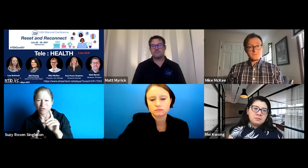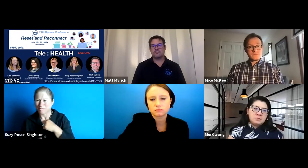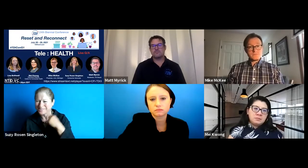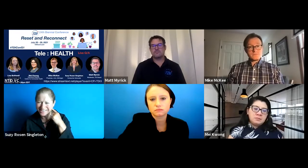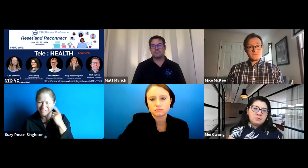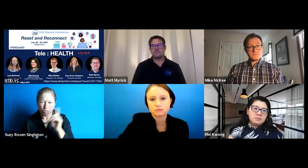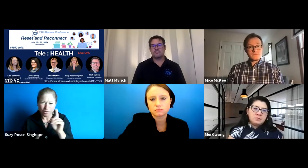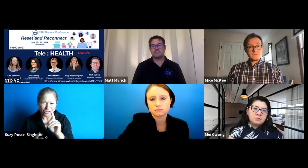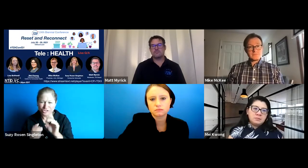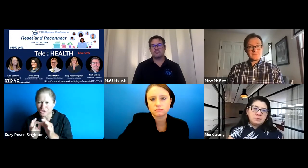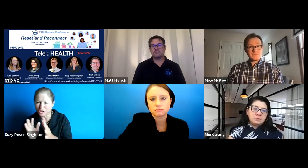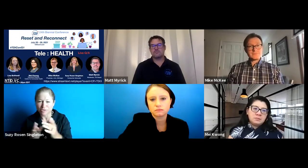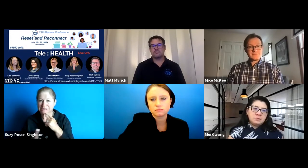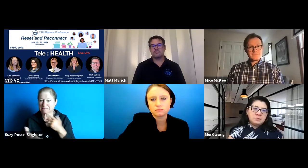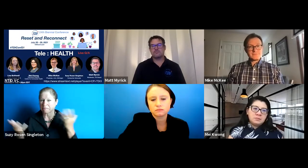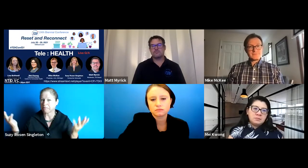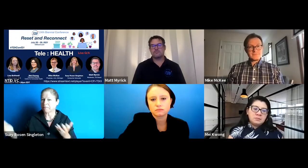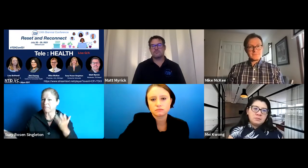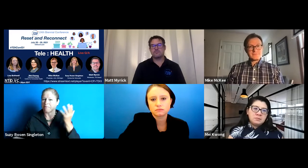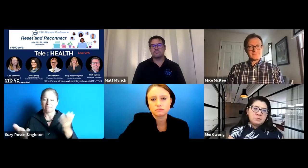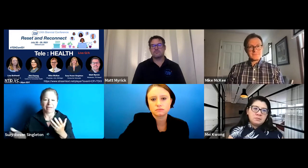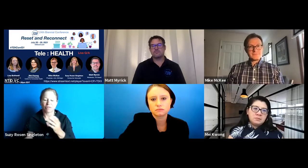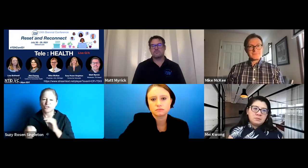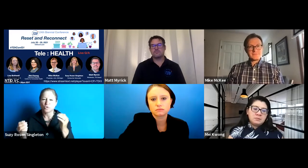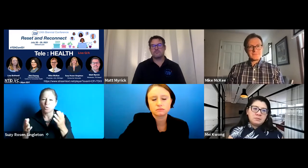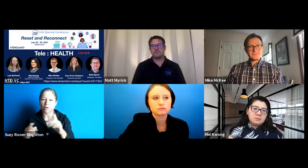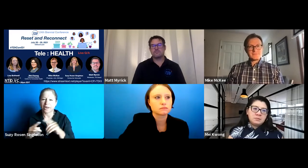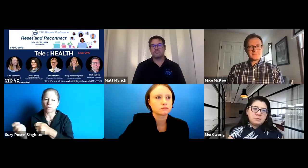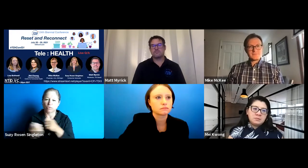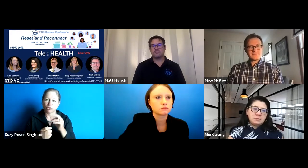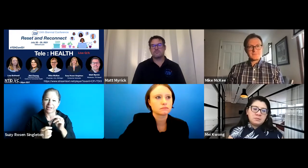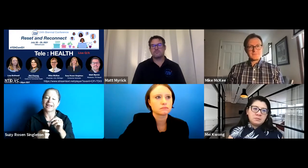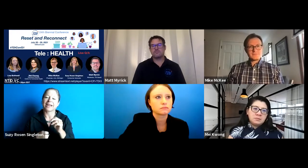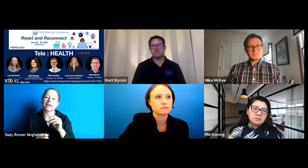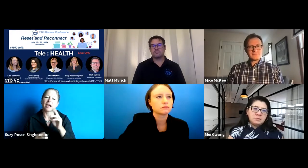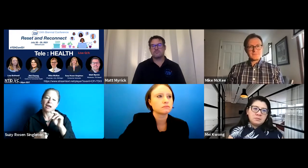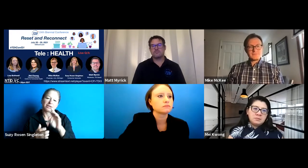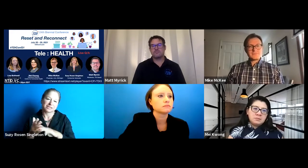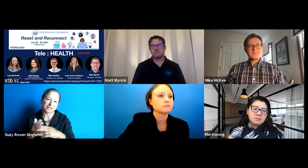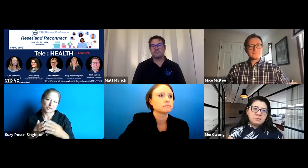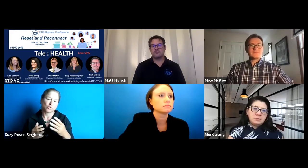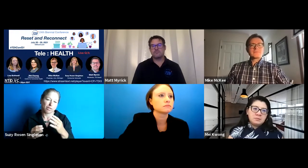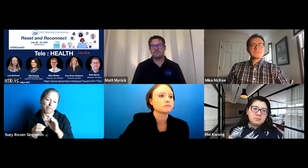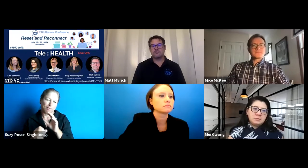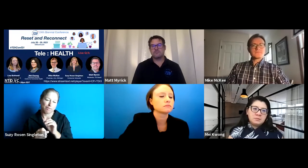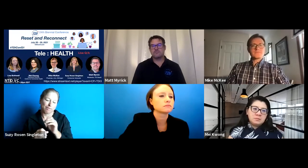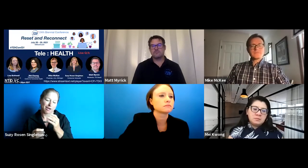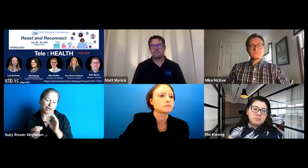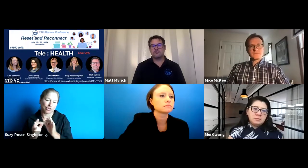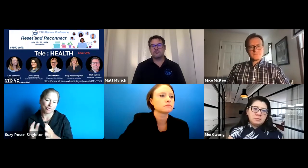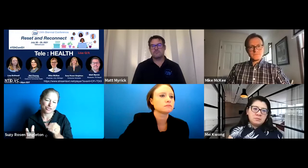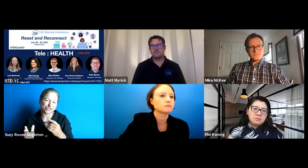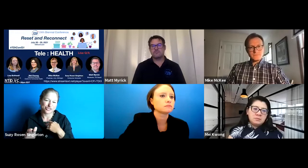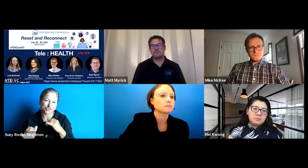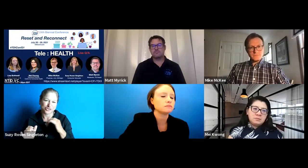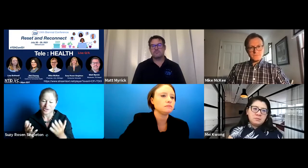doctor, and then I said that I told him I was deaf and I'm trying to get an interpreter, but I don't see where, and seemed that there was no way to pull that in,